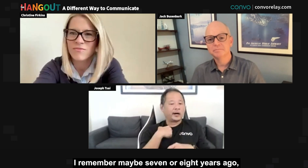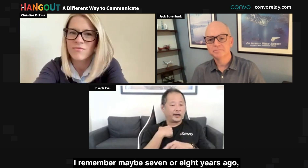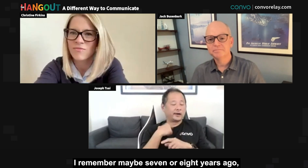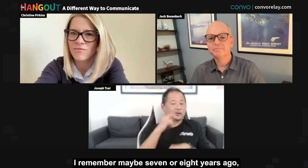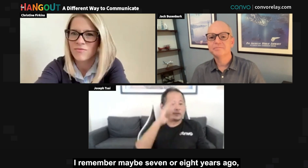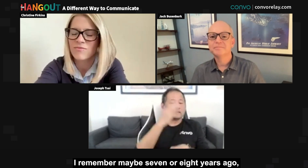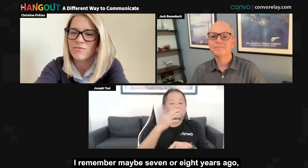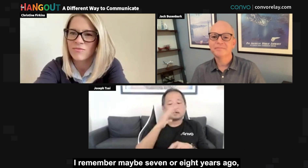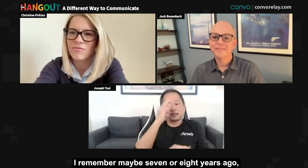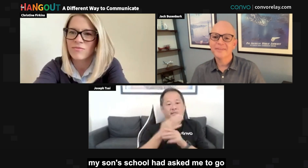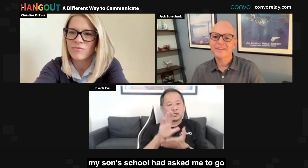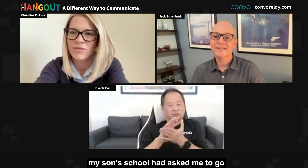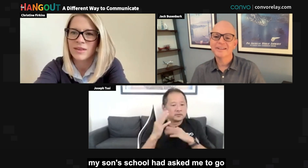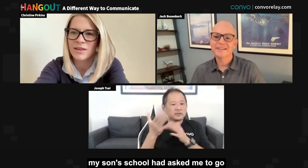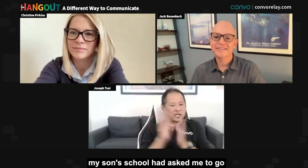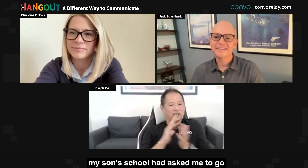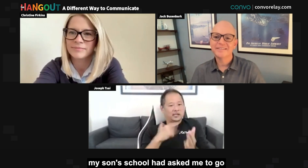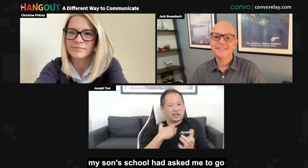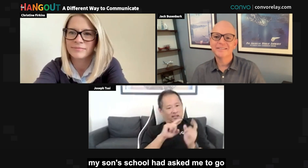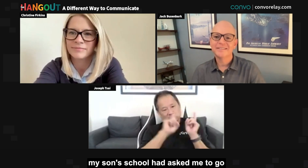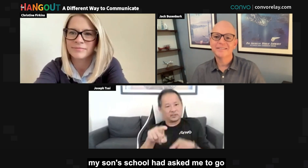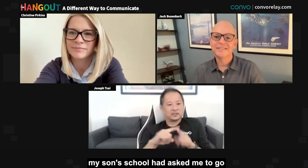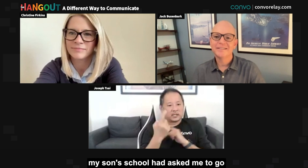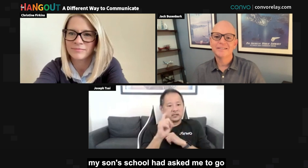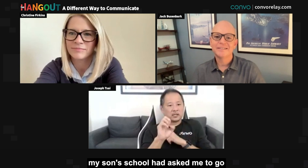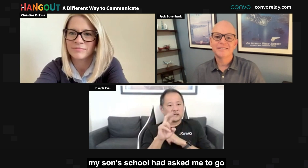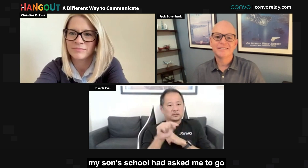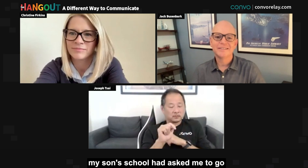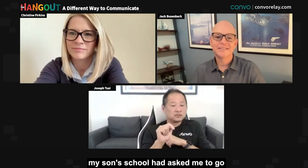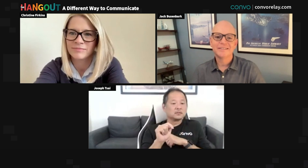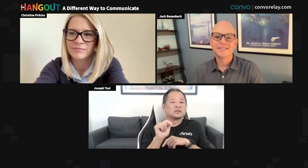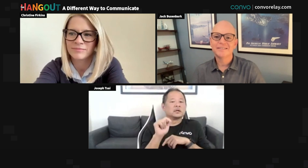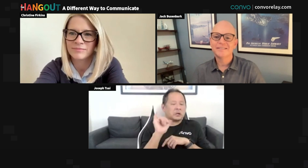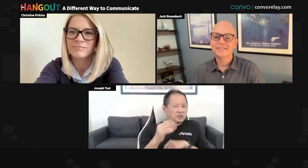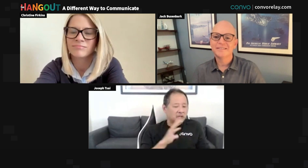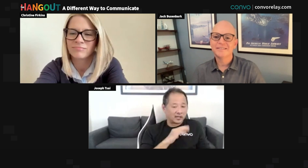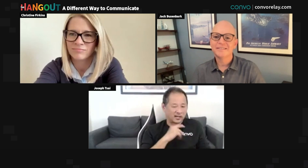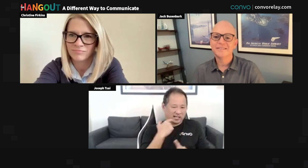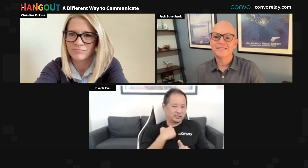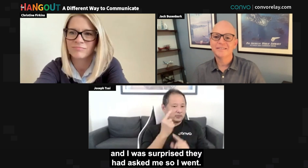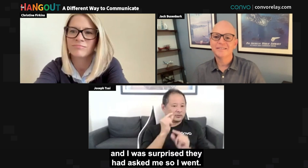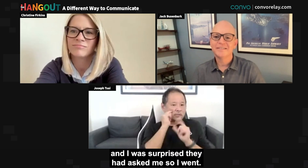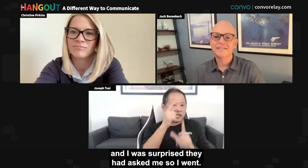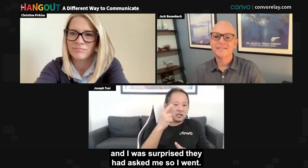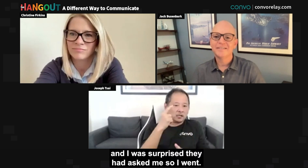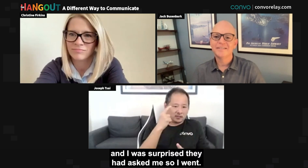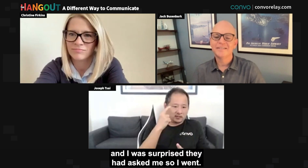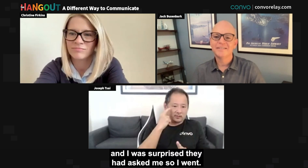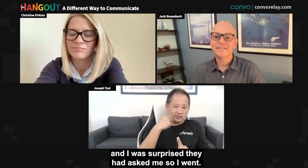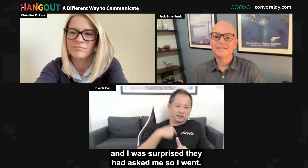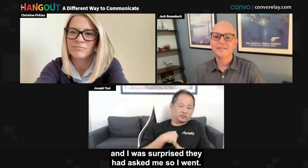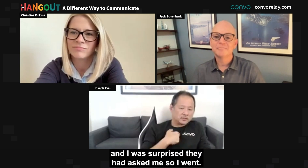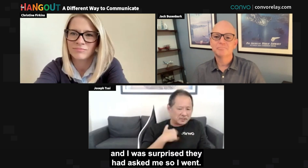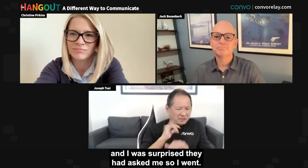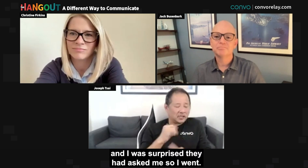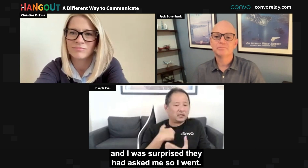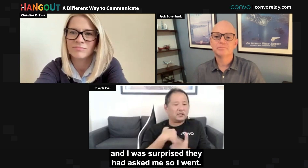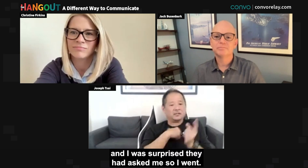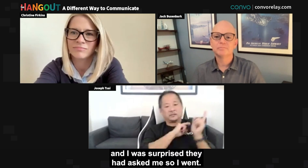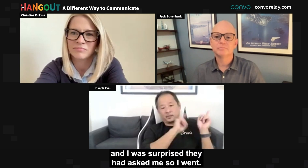ago, my son's school had asked me to go and I was surprised they had asked